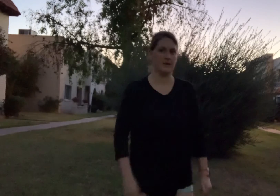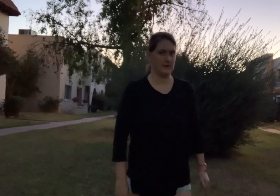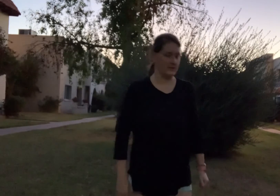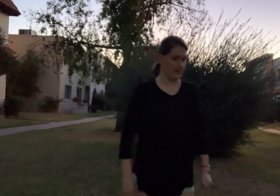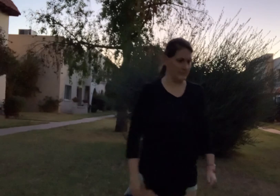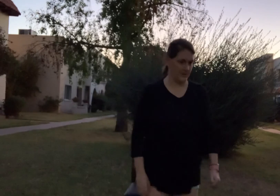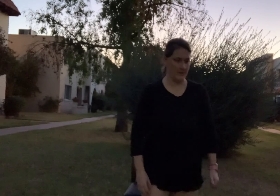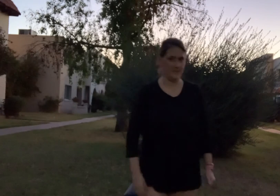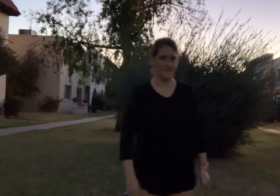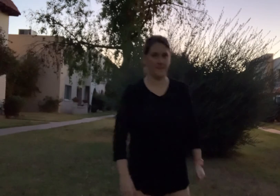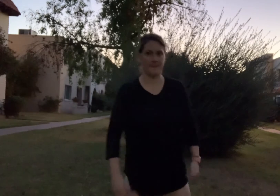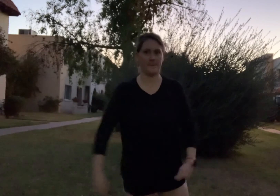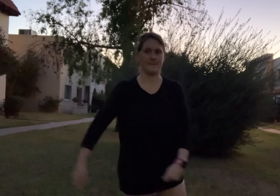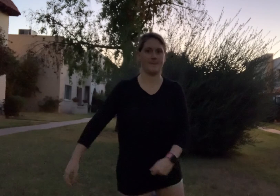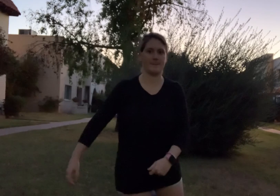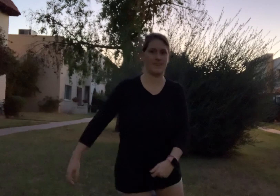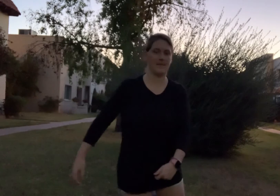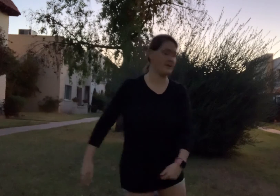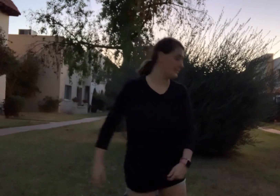1, 2, 3, 4, 5, 6, 7, 8, 9, 50. All right.